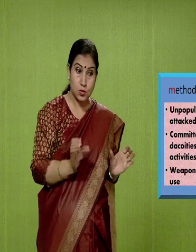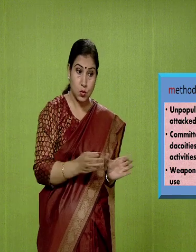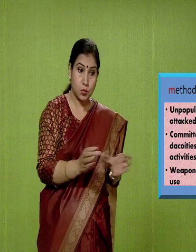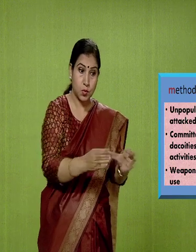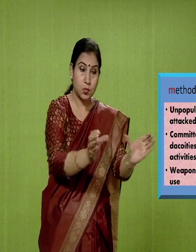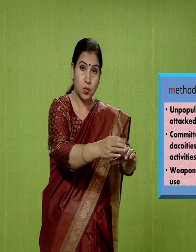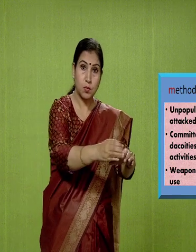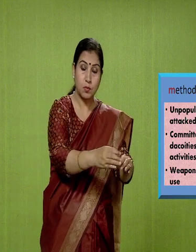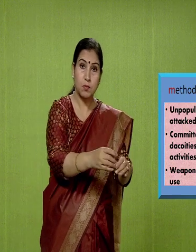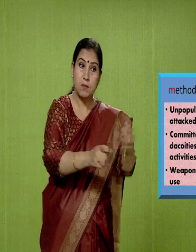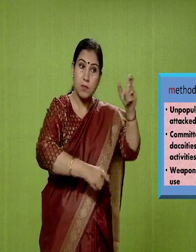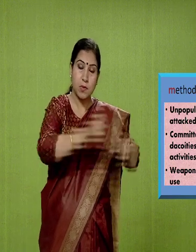revolutionaries.